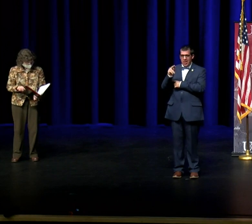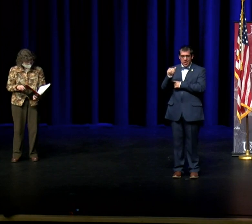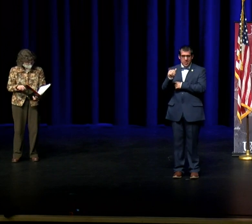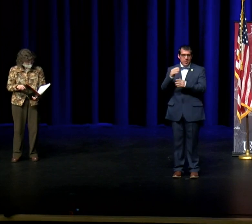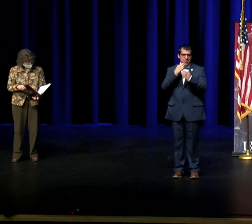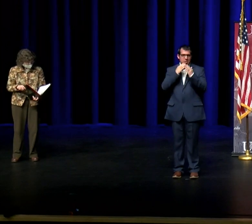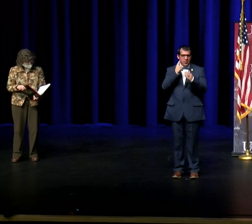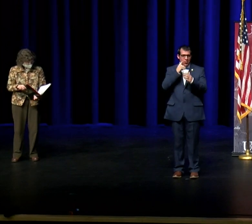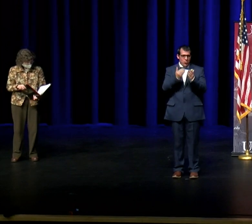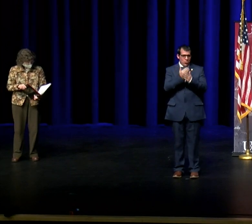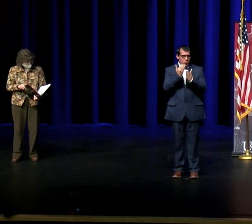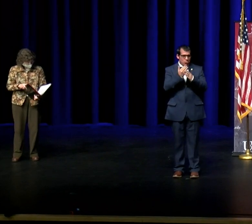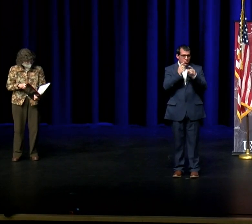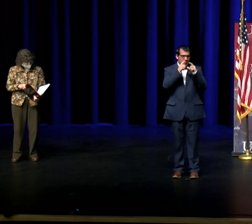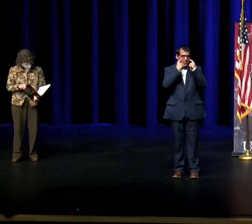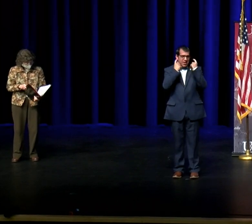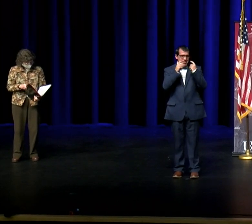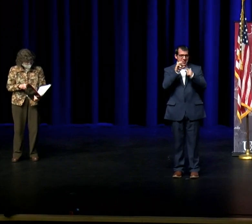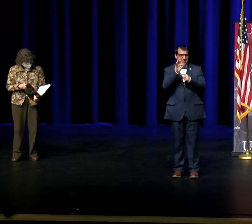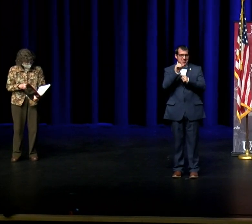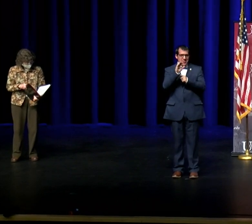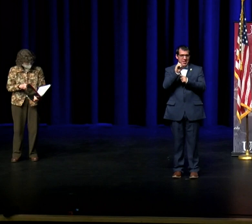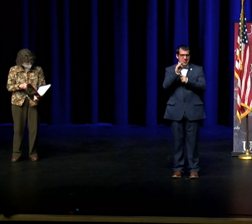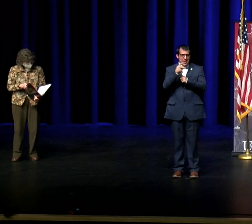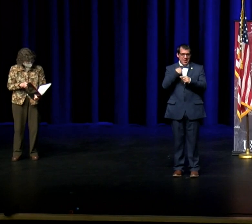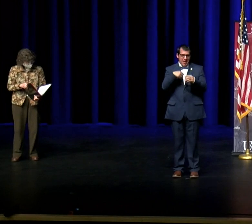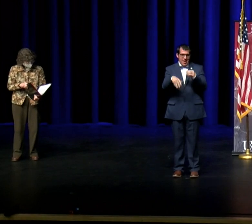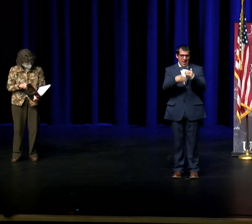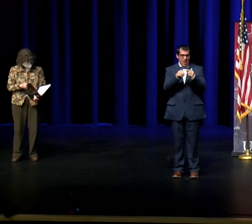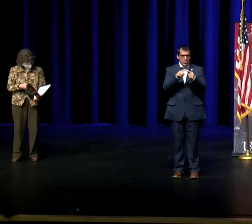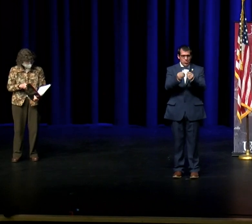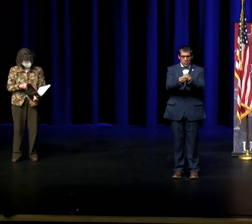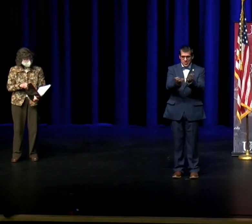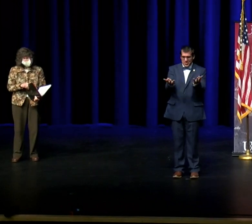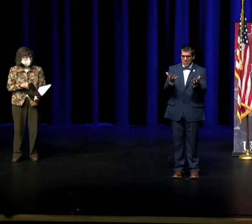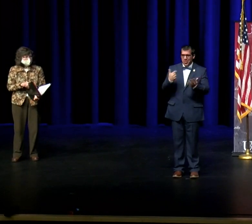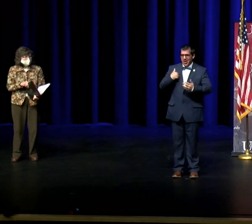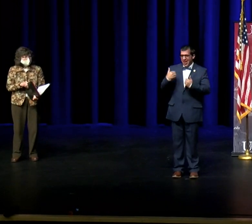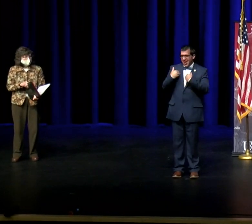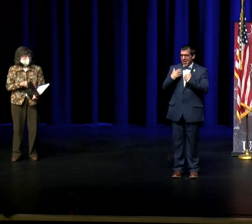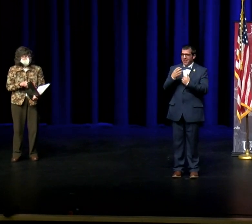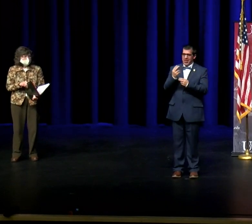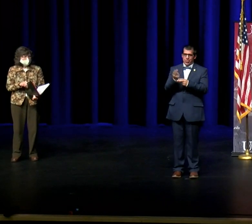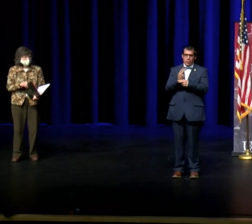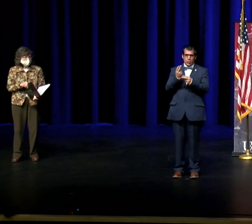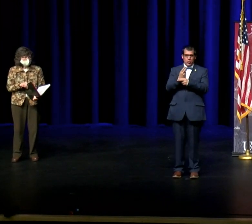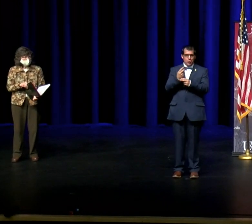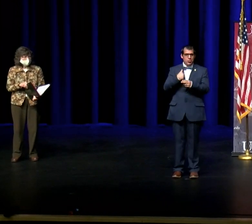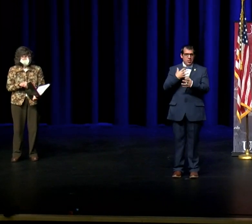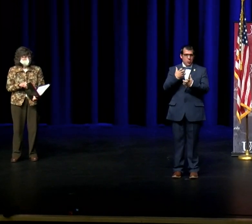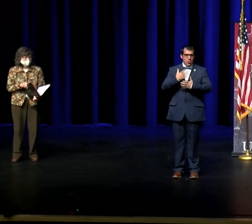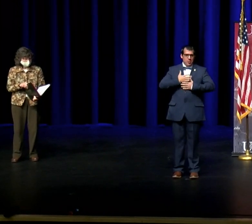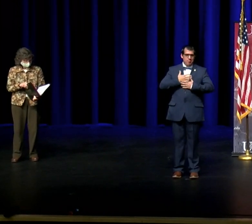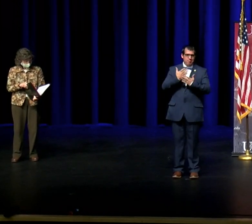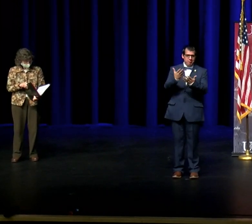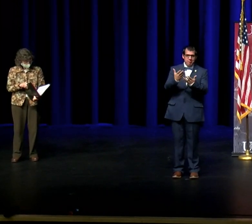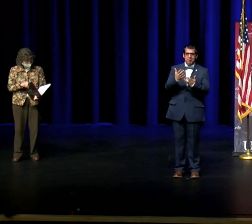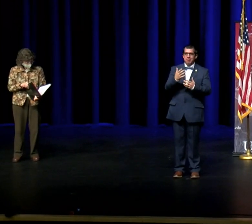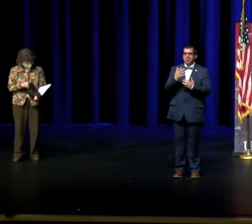new face mask that I can add to my collection, but also to use. And I want to express my